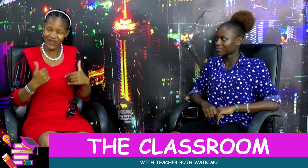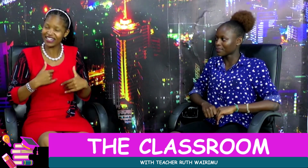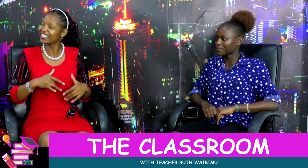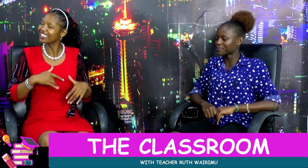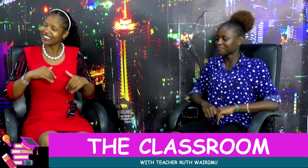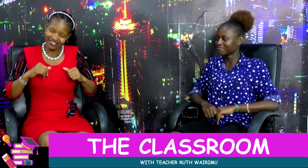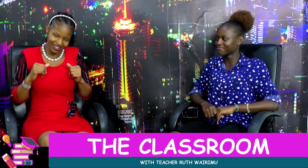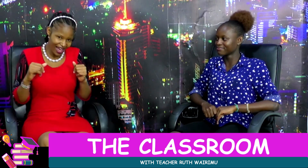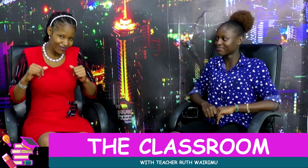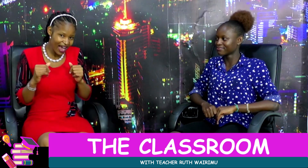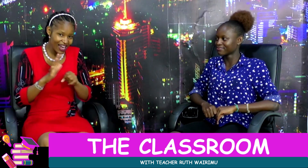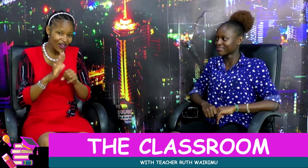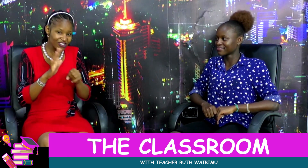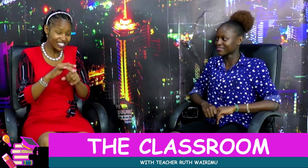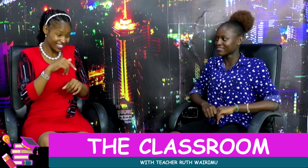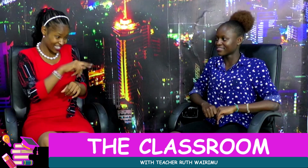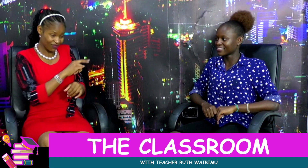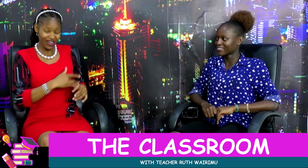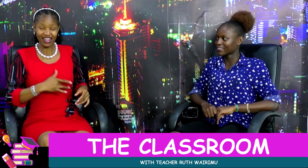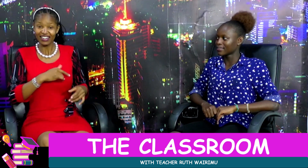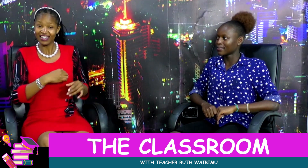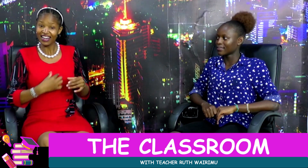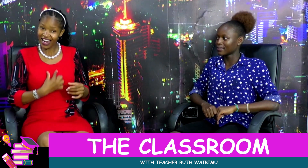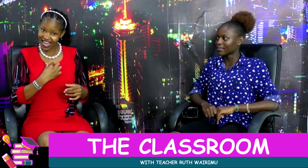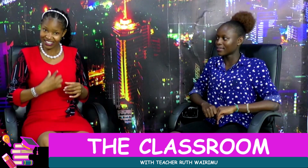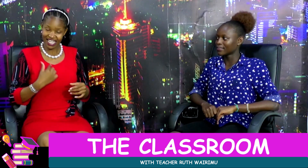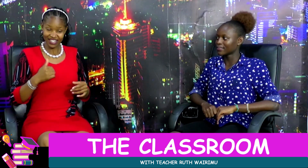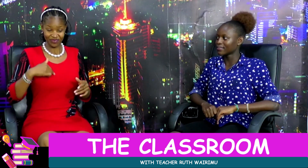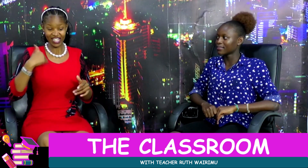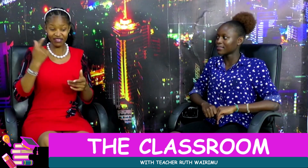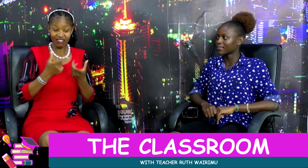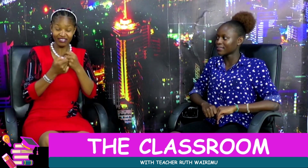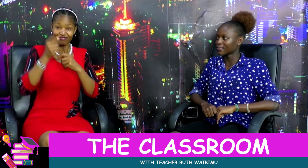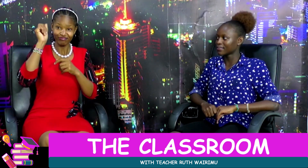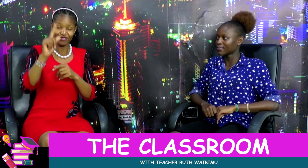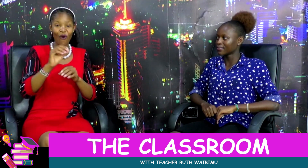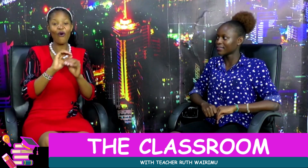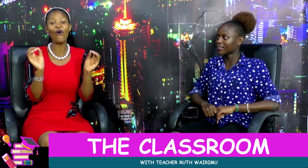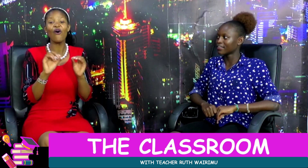you've said has just been nice, and I'm really happy to hear those words from you.